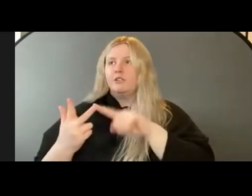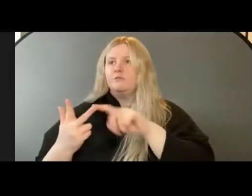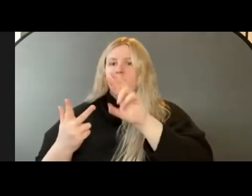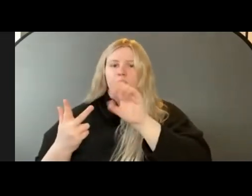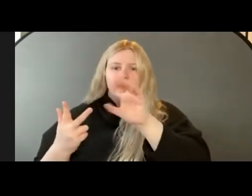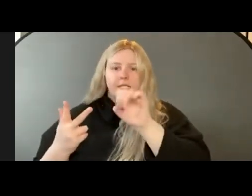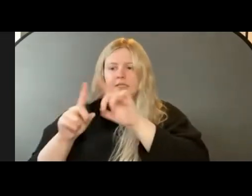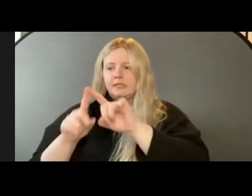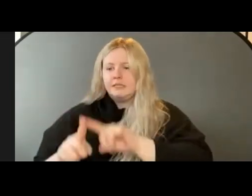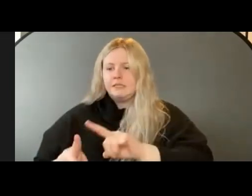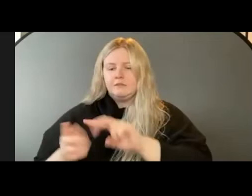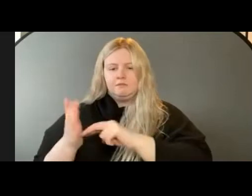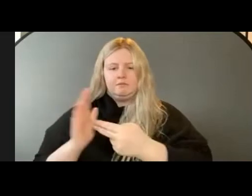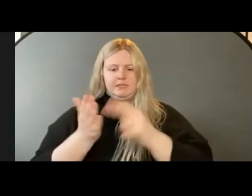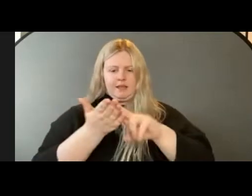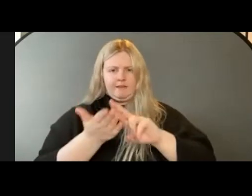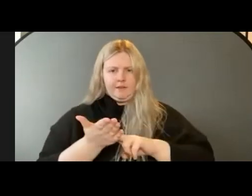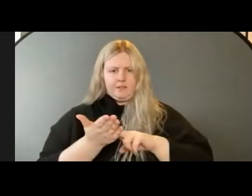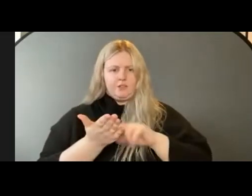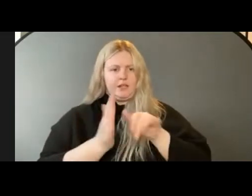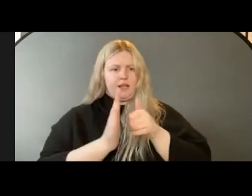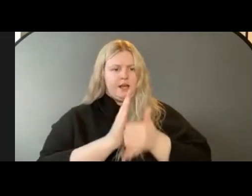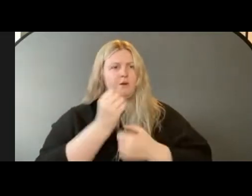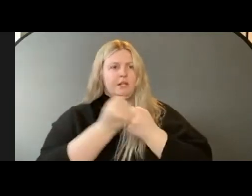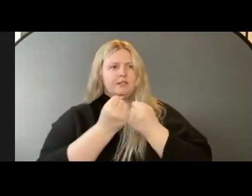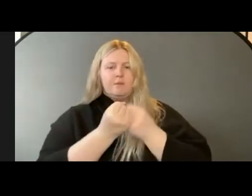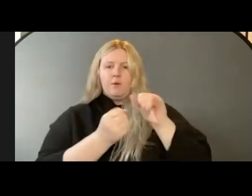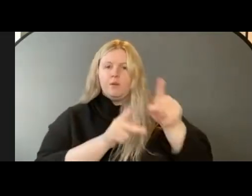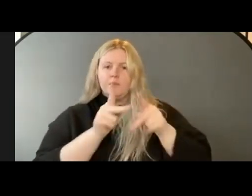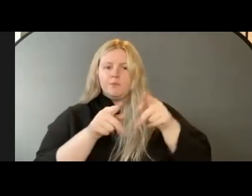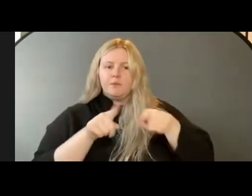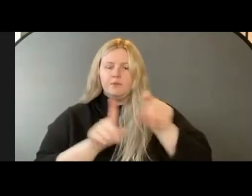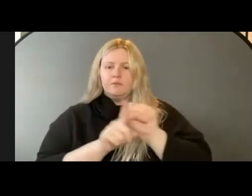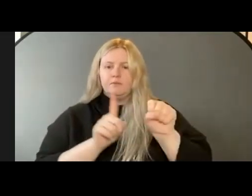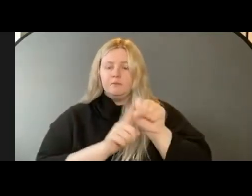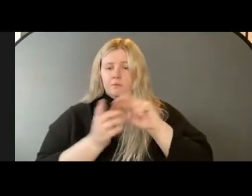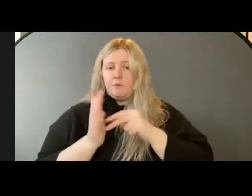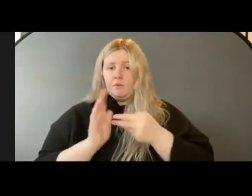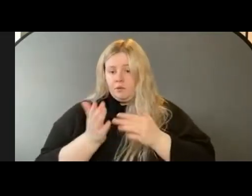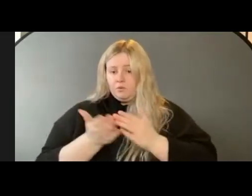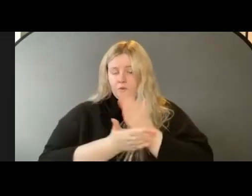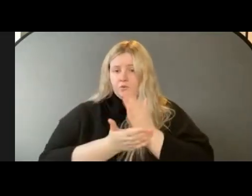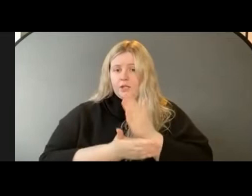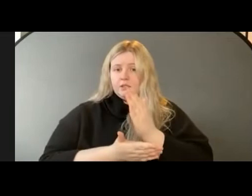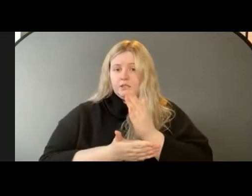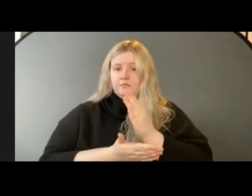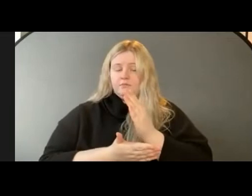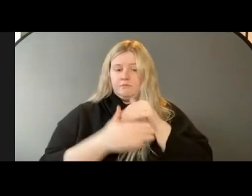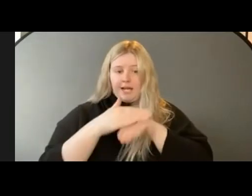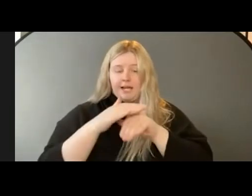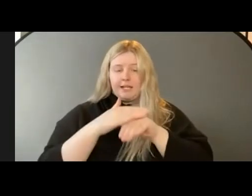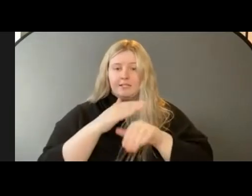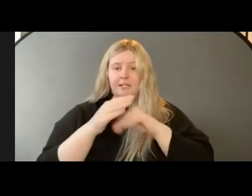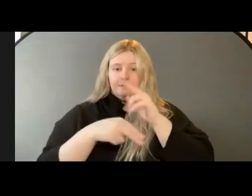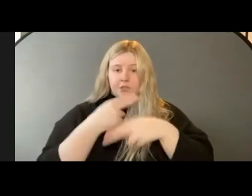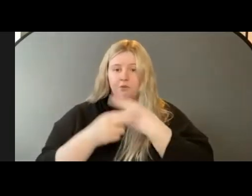have a convention done for older persons in these situations? Well, it would guarantee the right to access to Canada's universal health coverage.